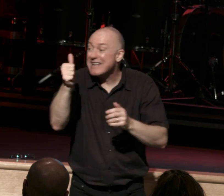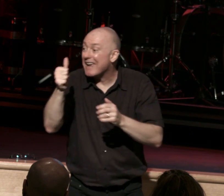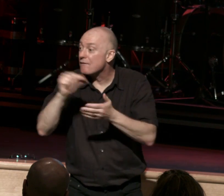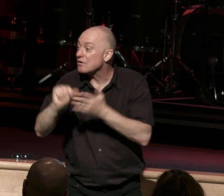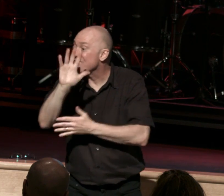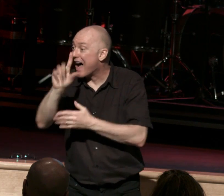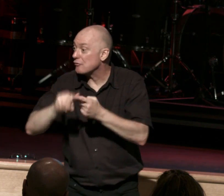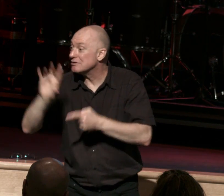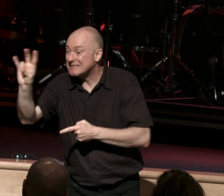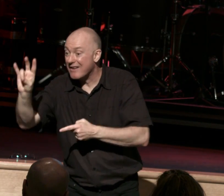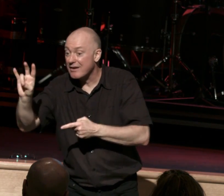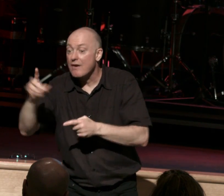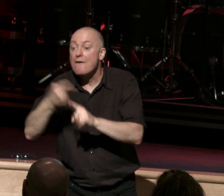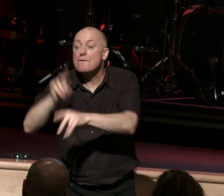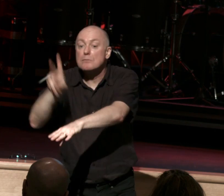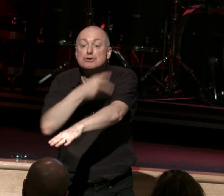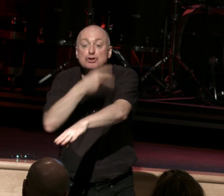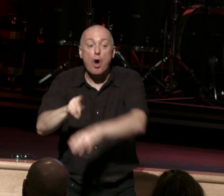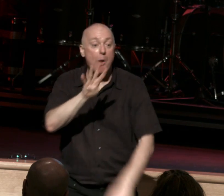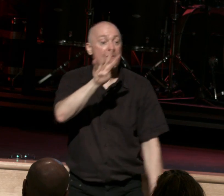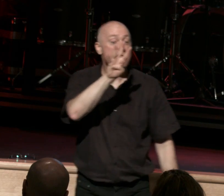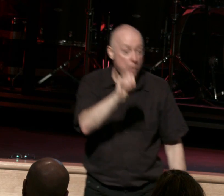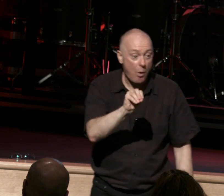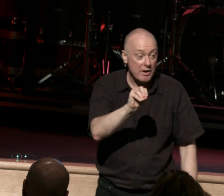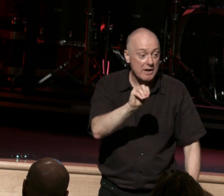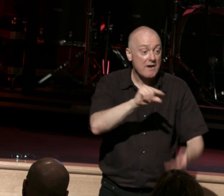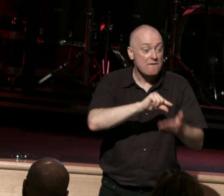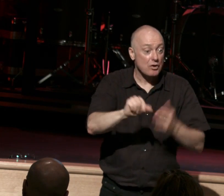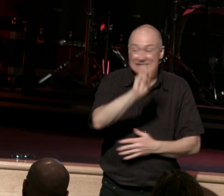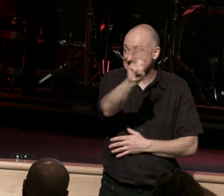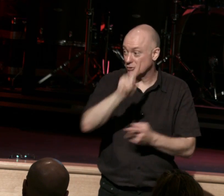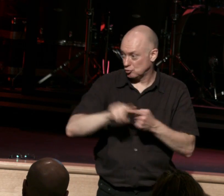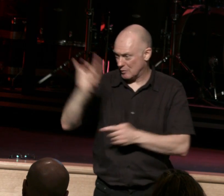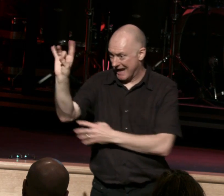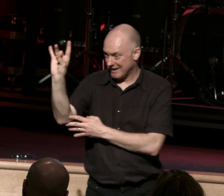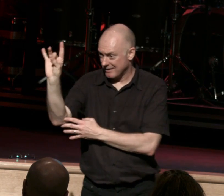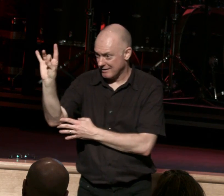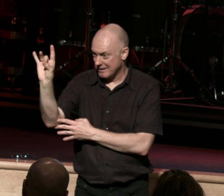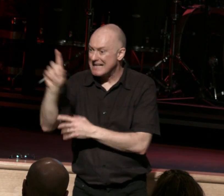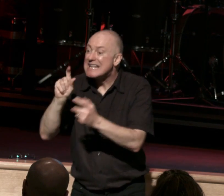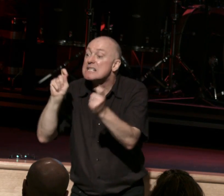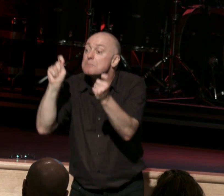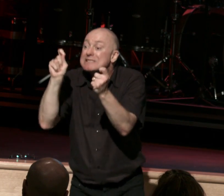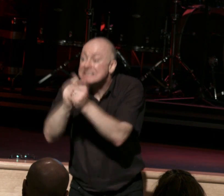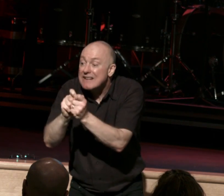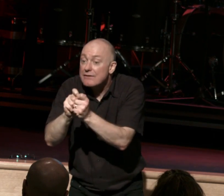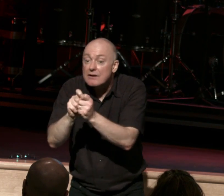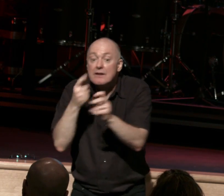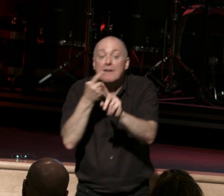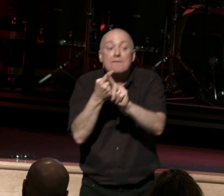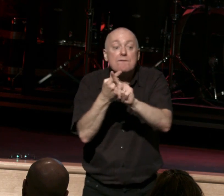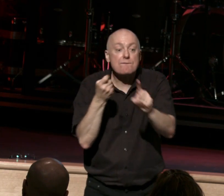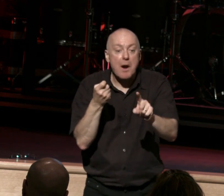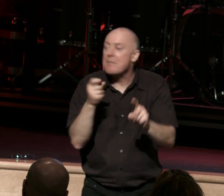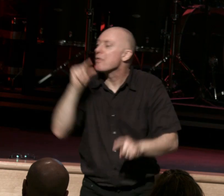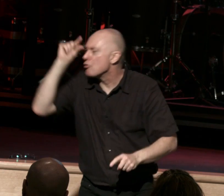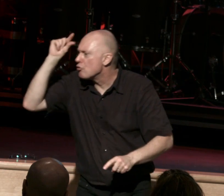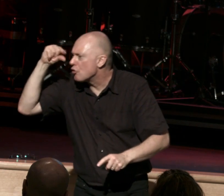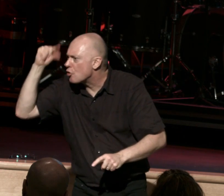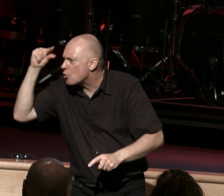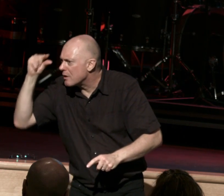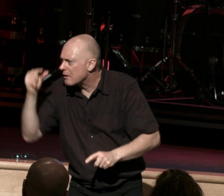10 verses 5 to 7 is taken from Psalm 40 verses 6 to 8. Specifically, it's taken from